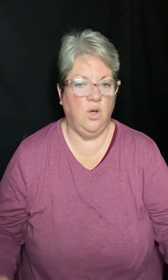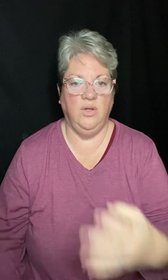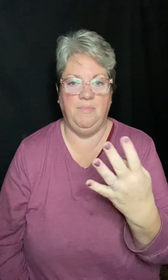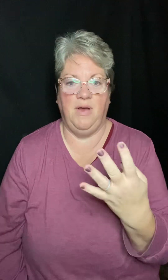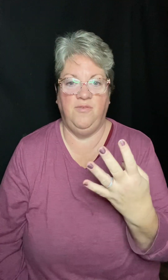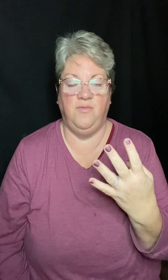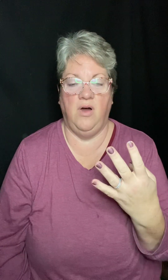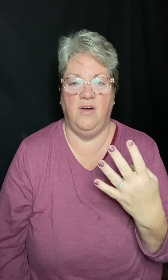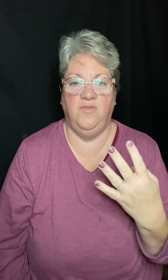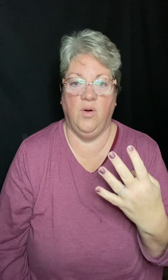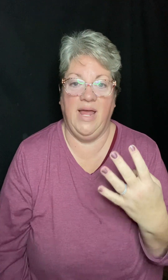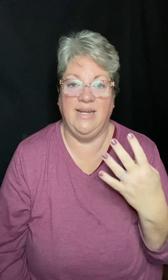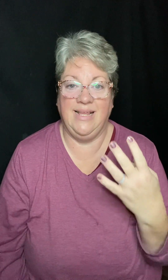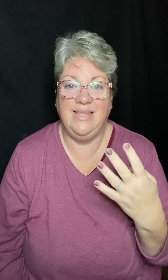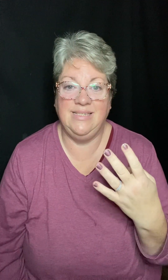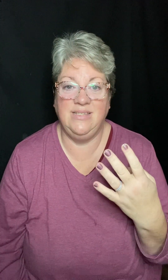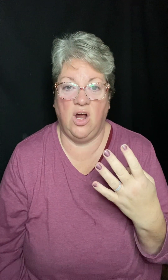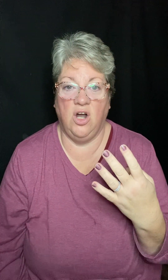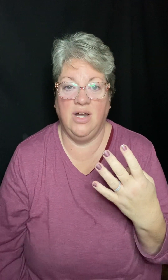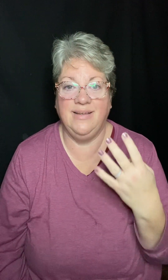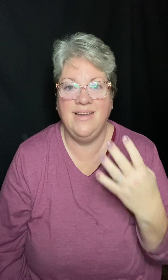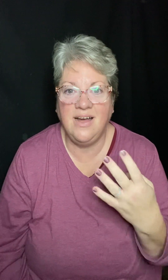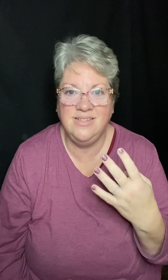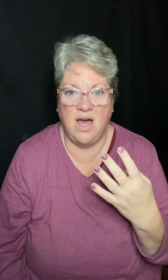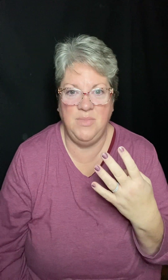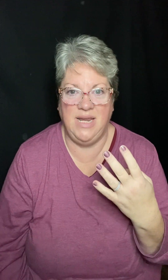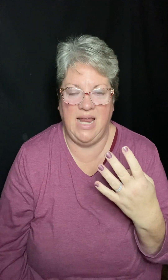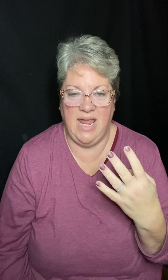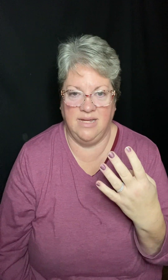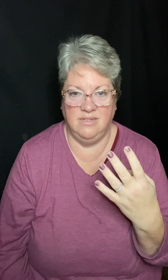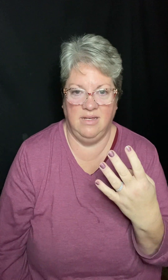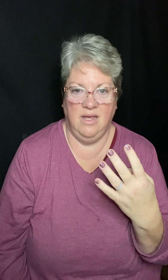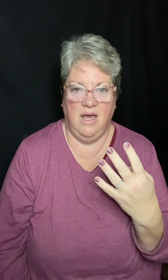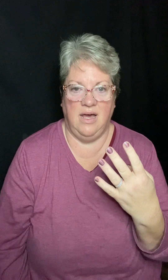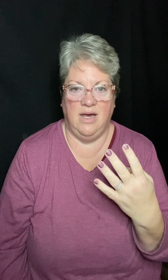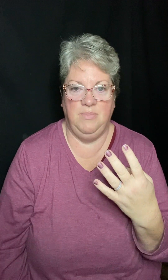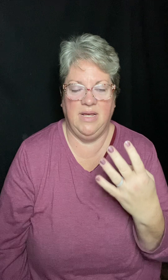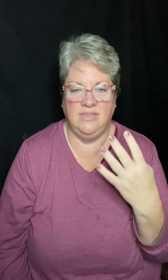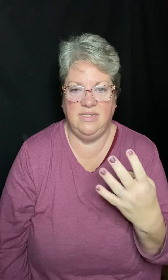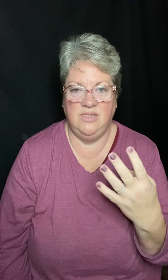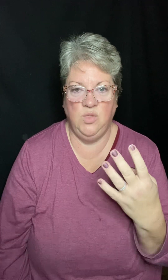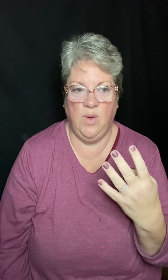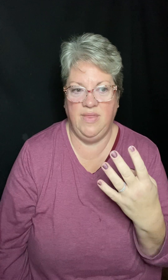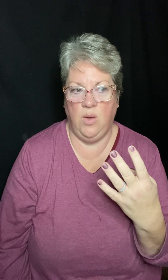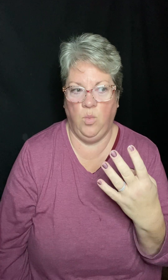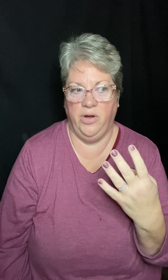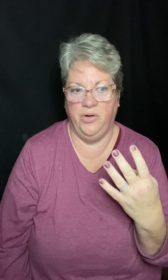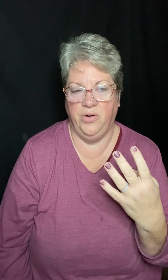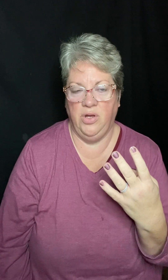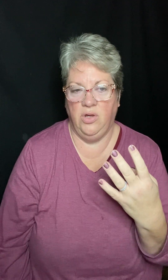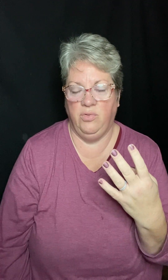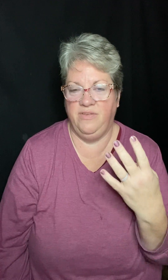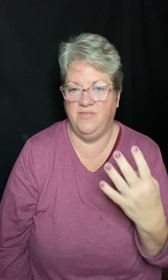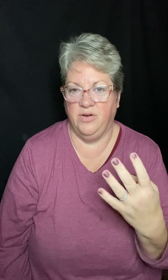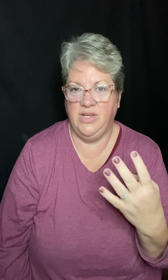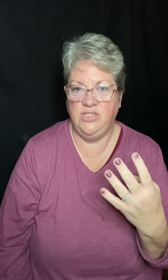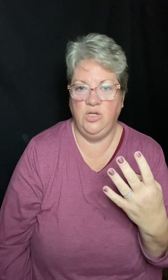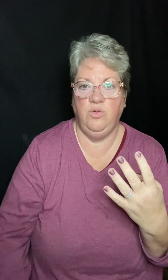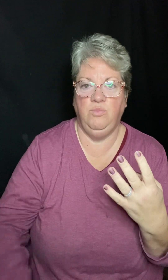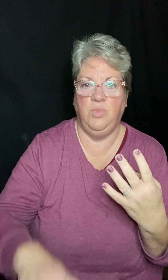up a forehand, and this is our non-dominant hand because this is the one that we're referring to, but we